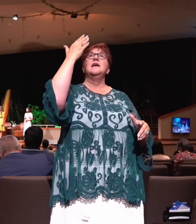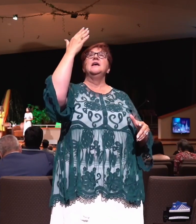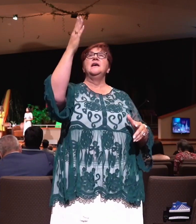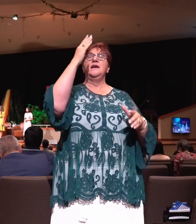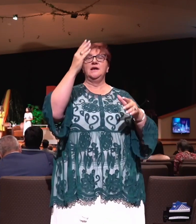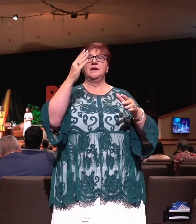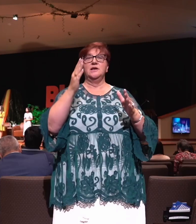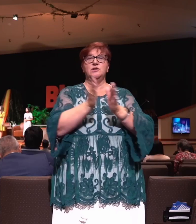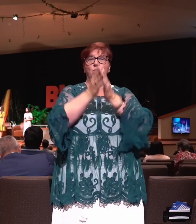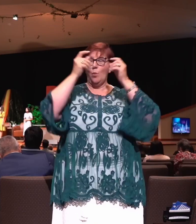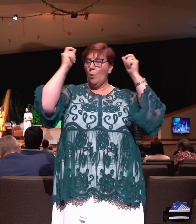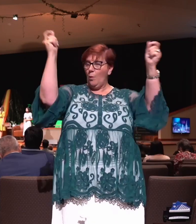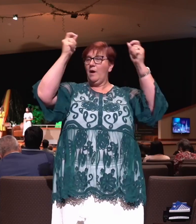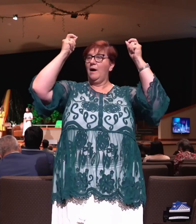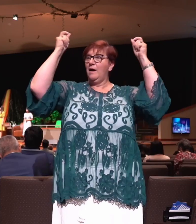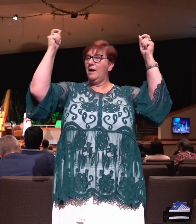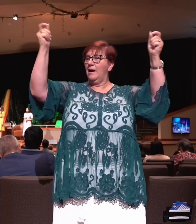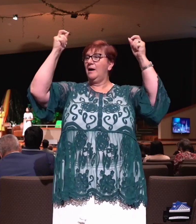overcome.